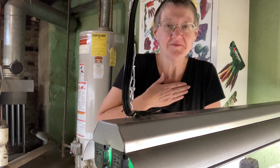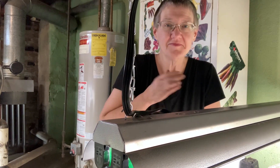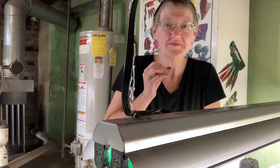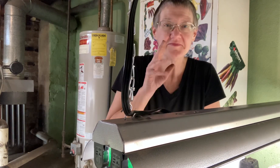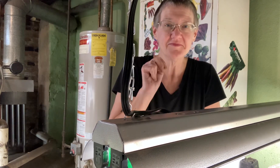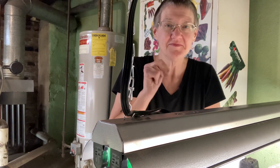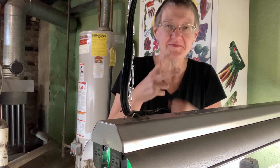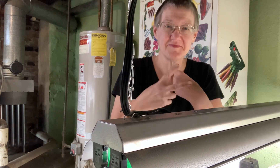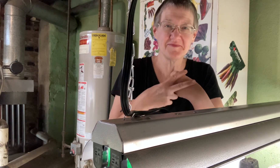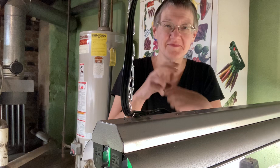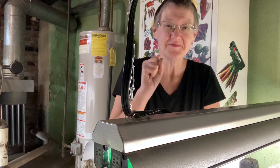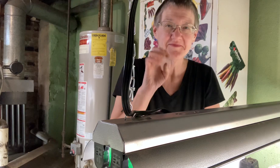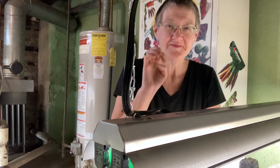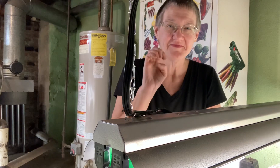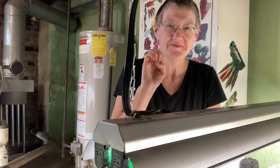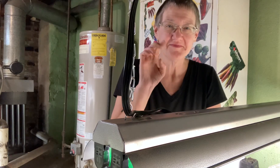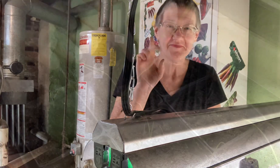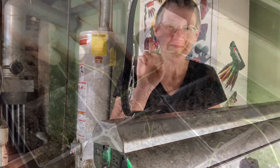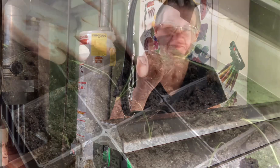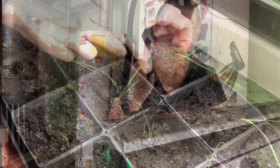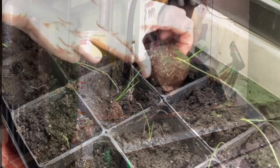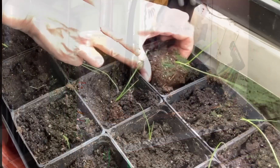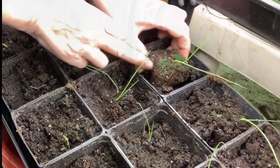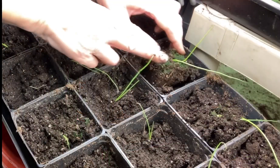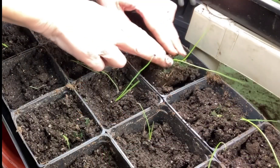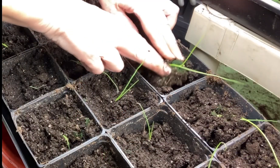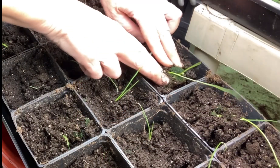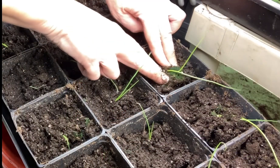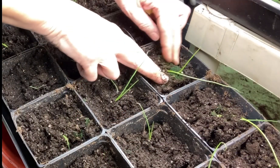and I'm using my own saved seeds.